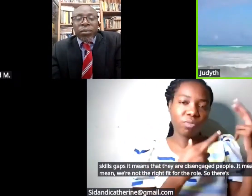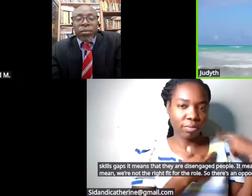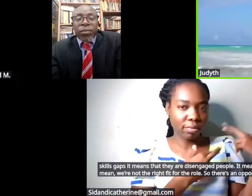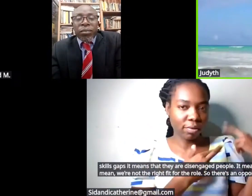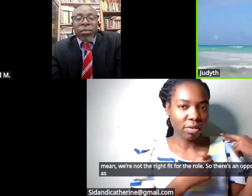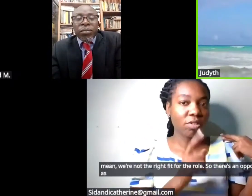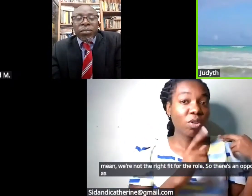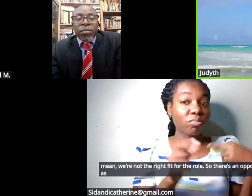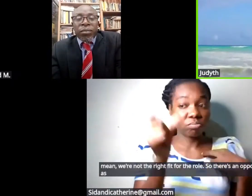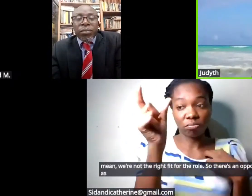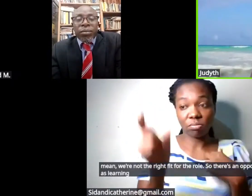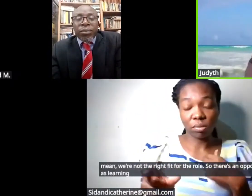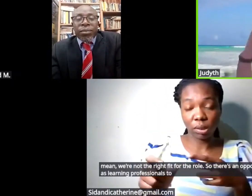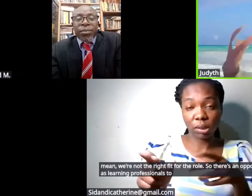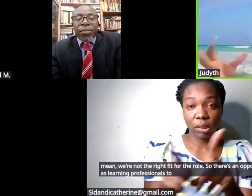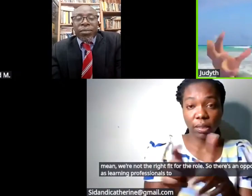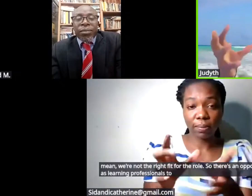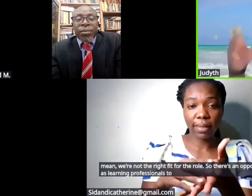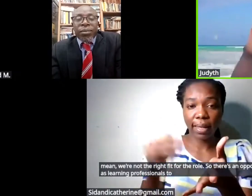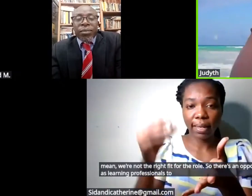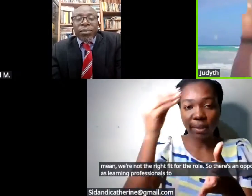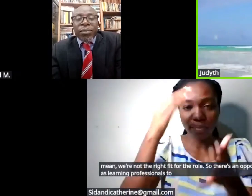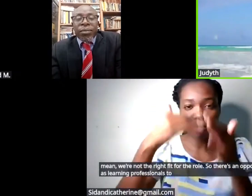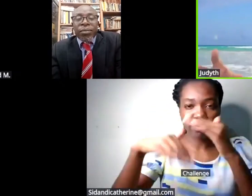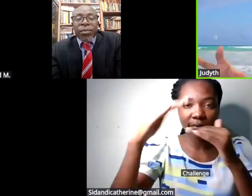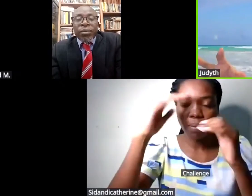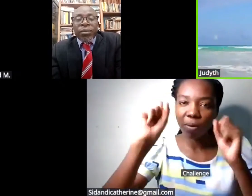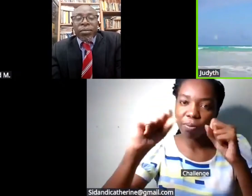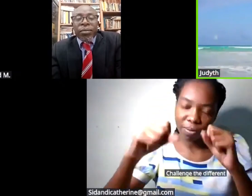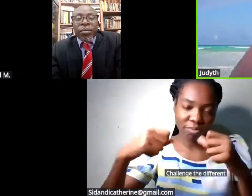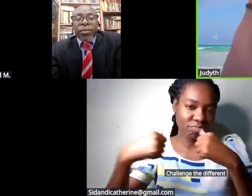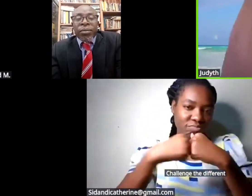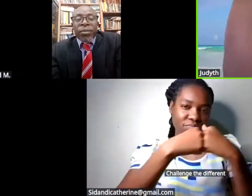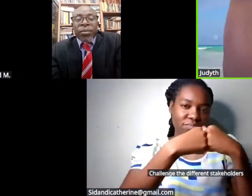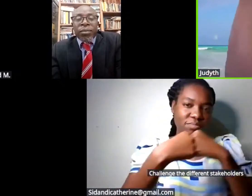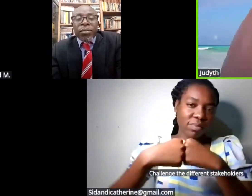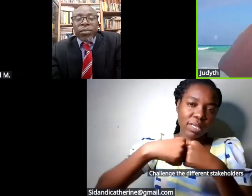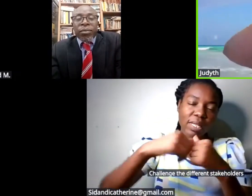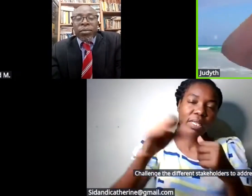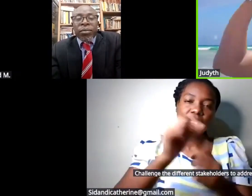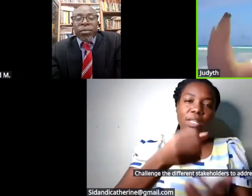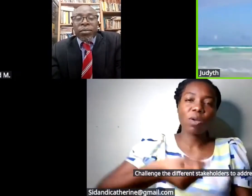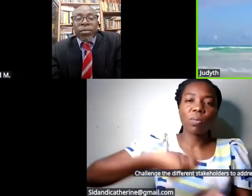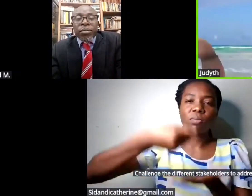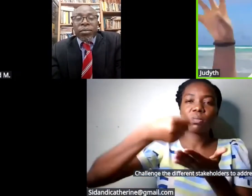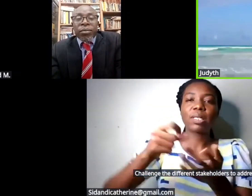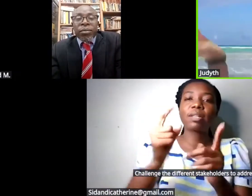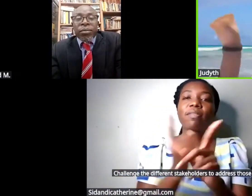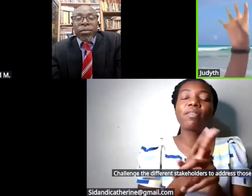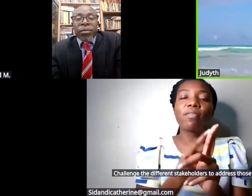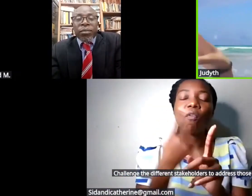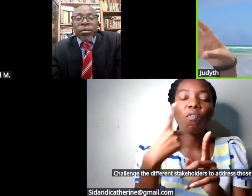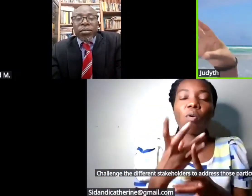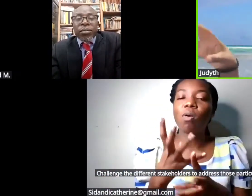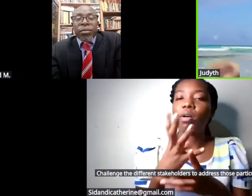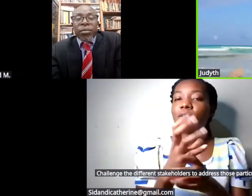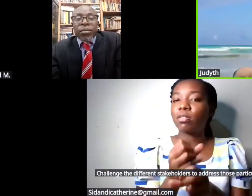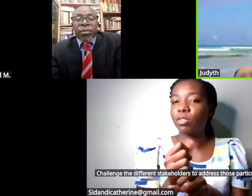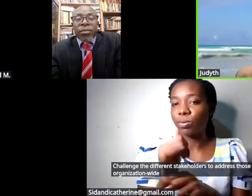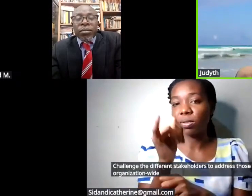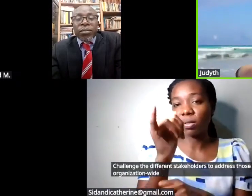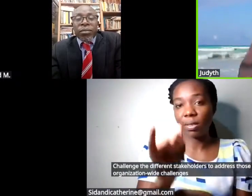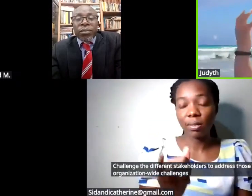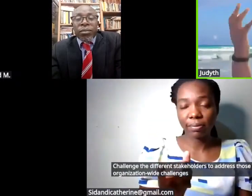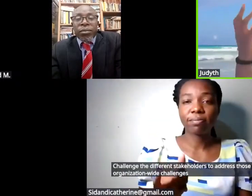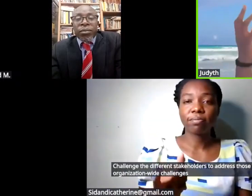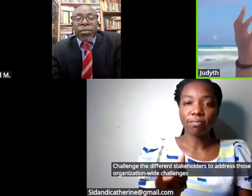learning professionals to challenge the different stakeholders to address those particular organization-wide challenges